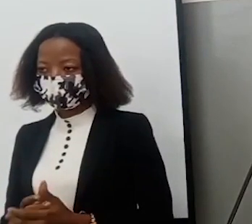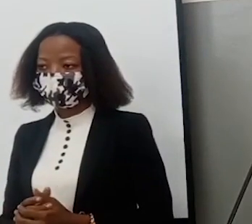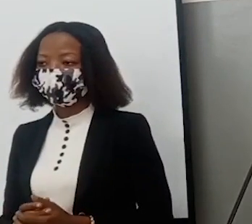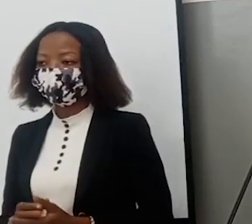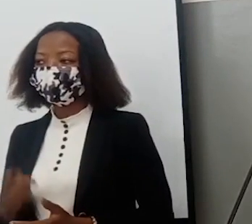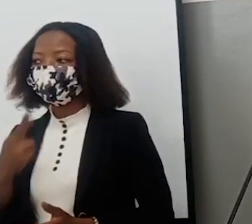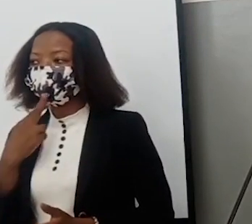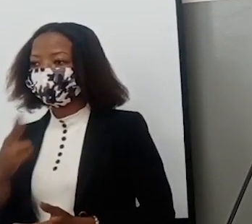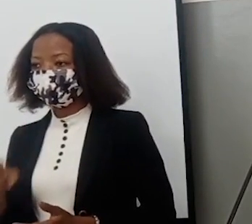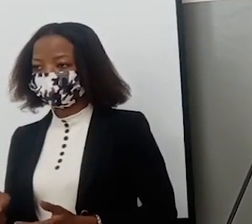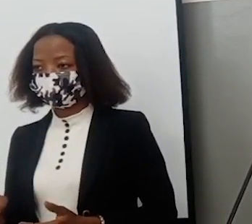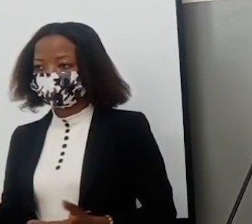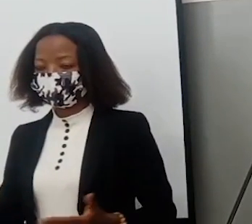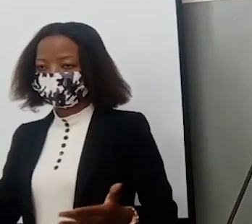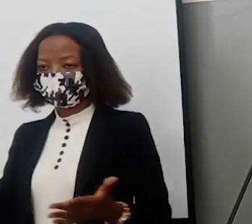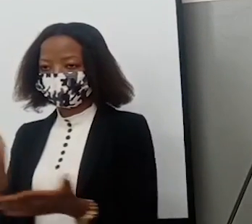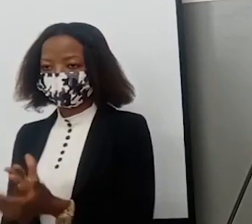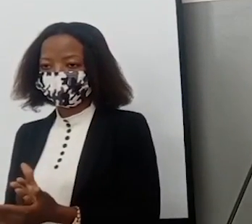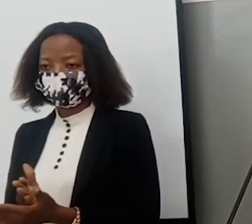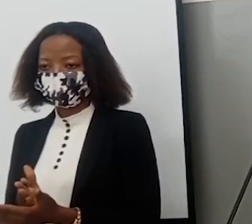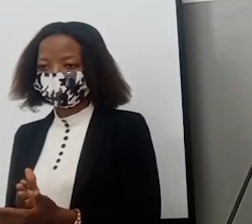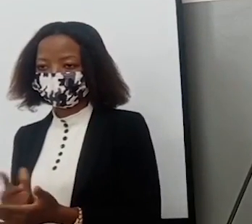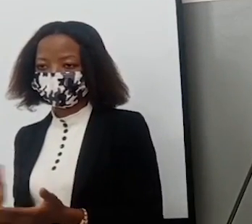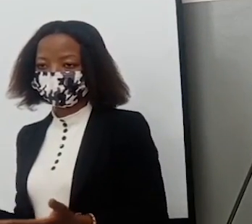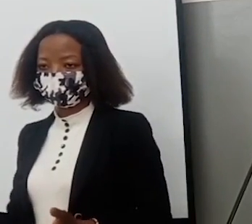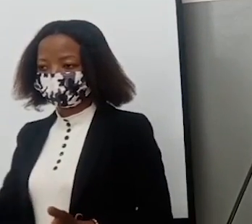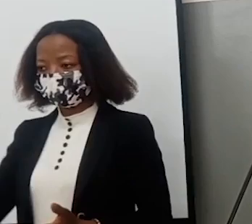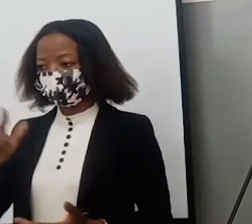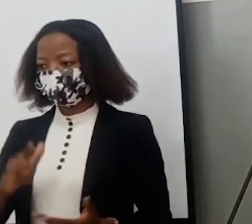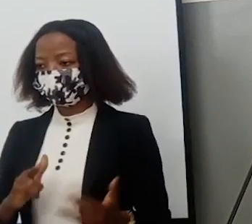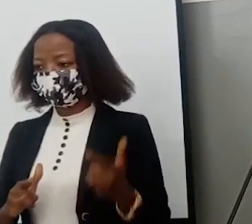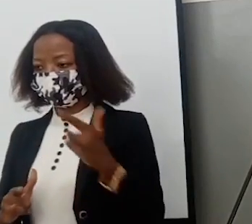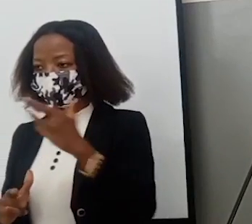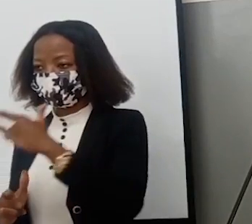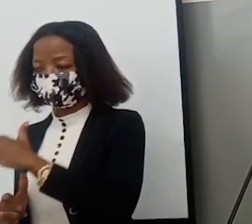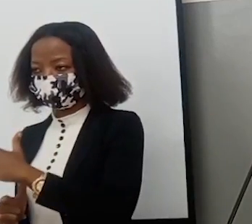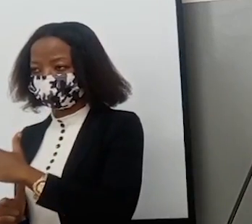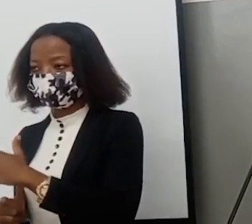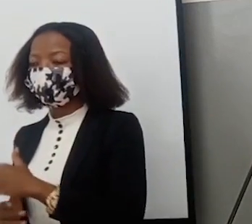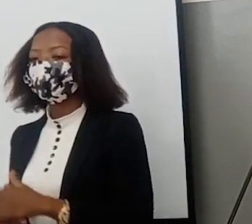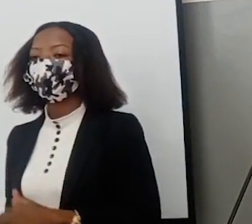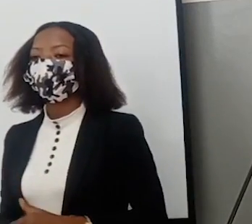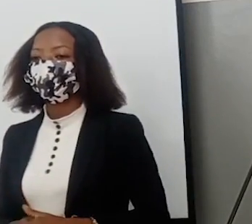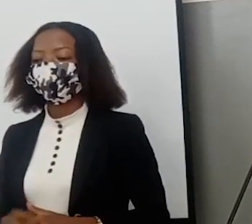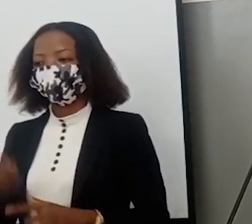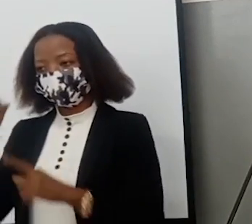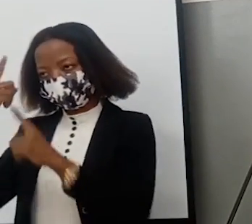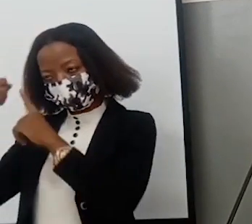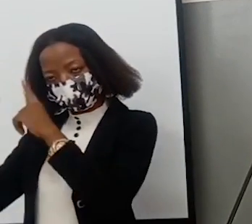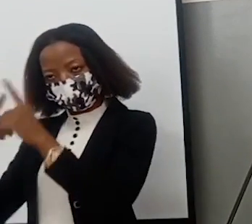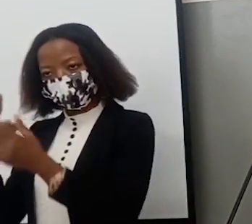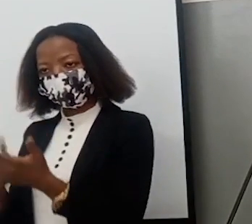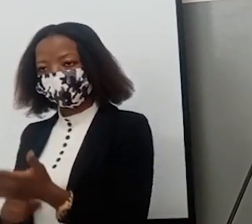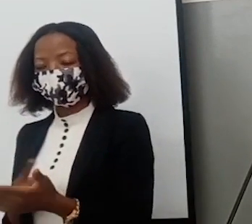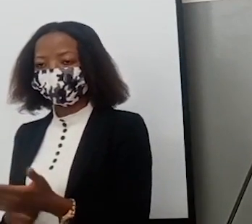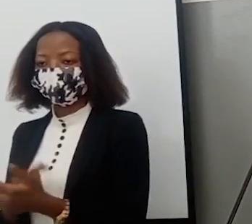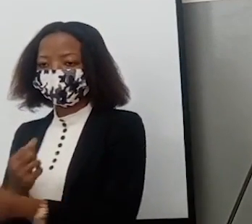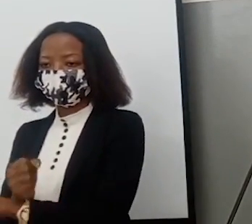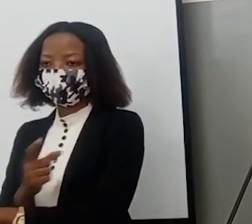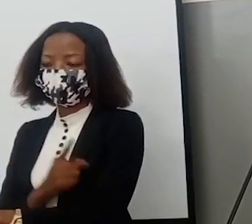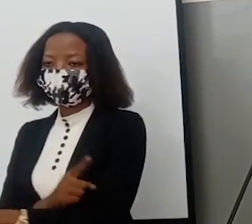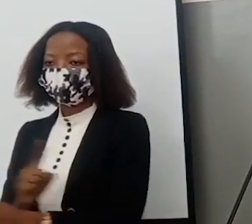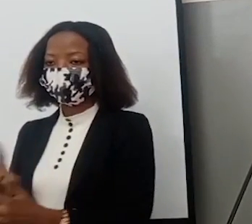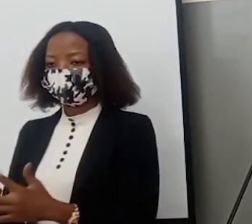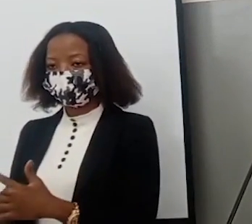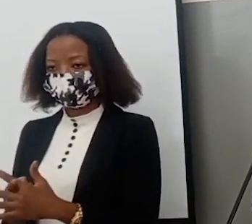list or ban flights from countries that were experiencing the worst. And I think some Sierra Leoneans are beginning to